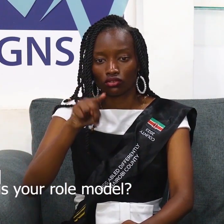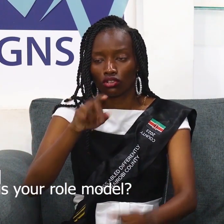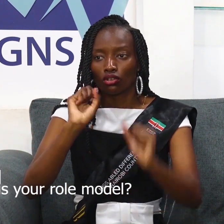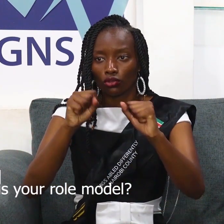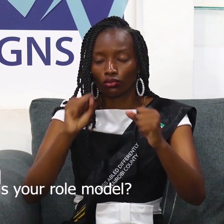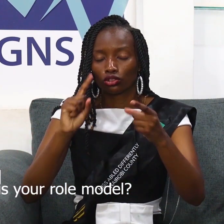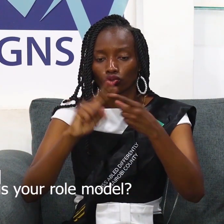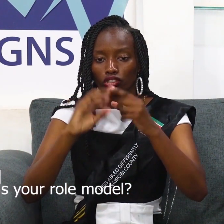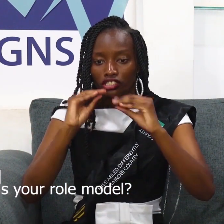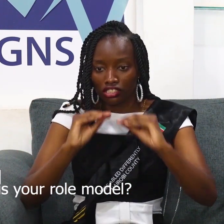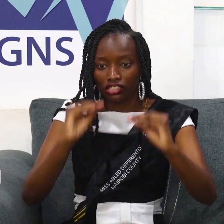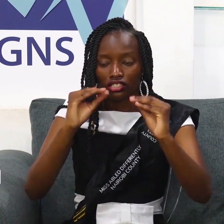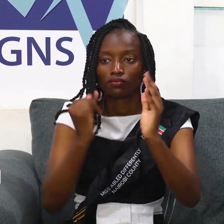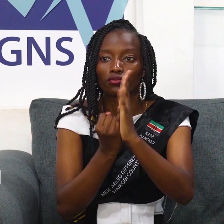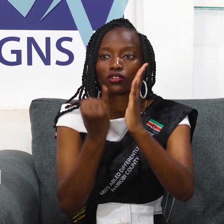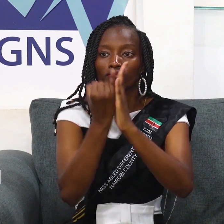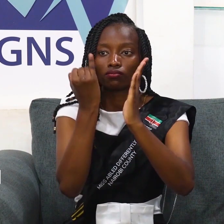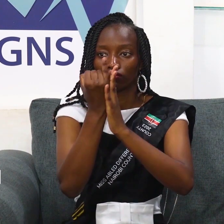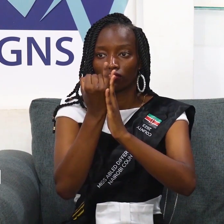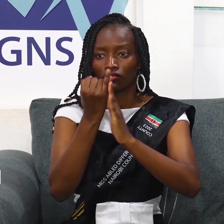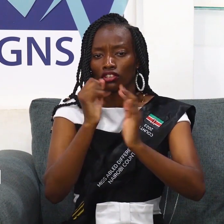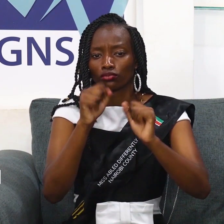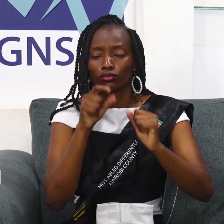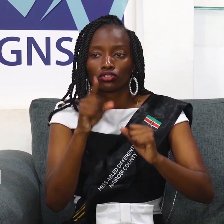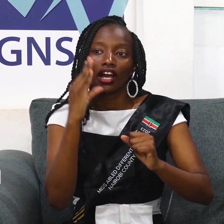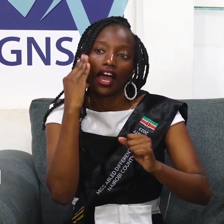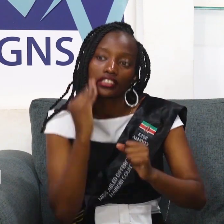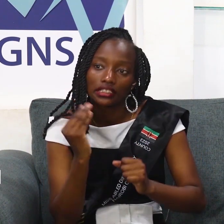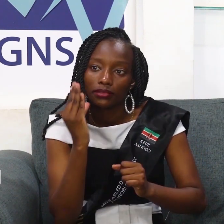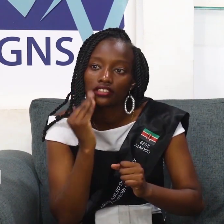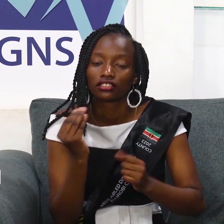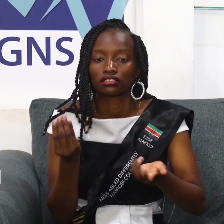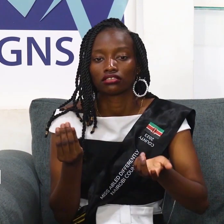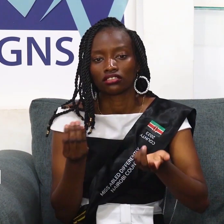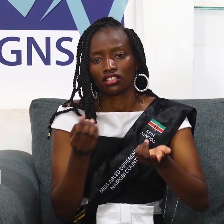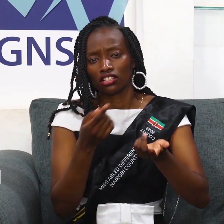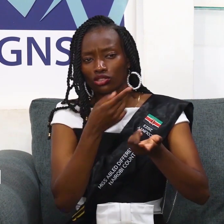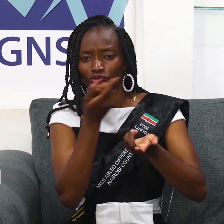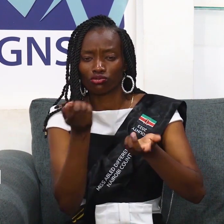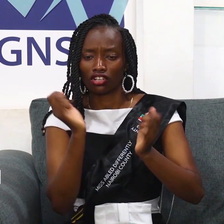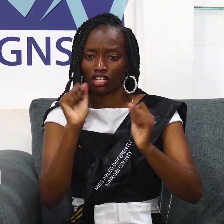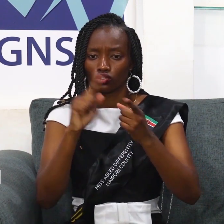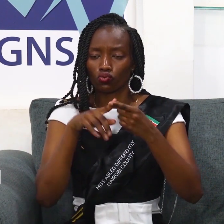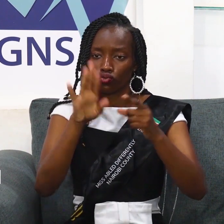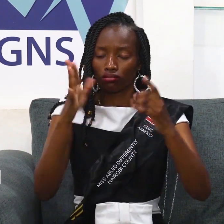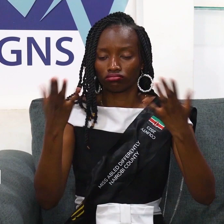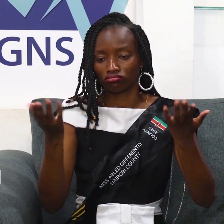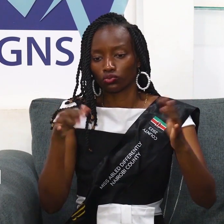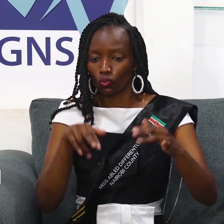So about John, he's the person who has actually taught me and made me improve. He has experience